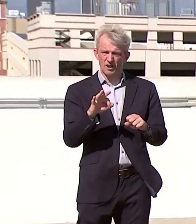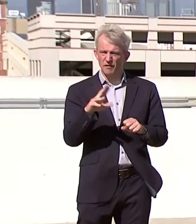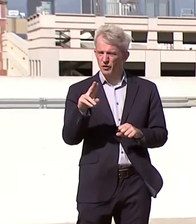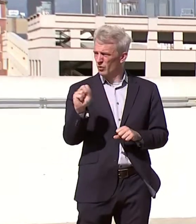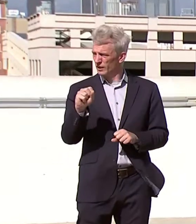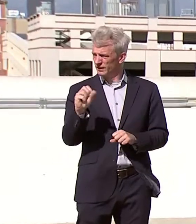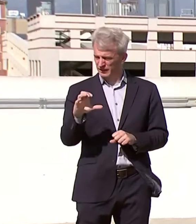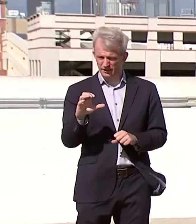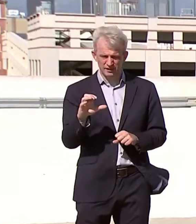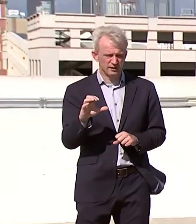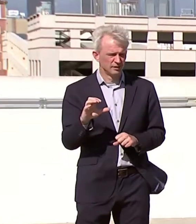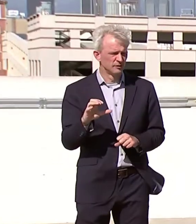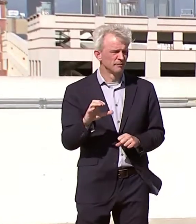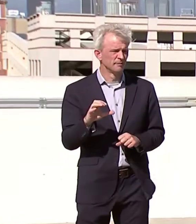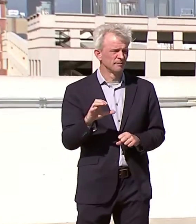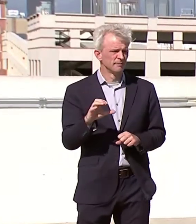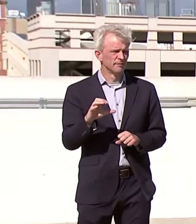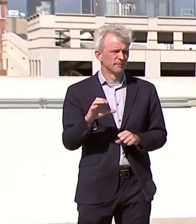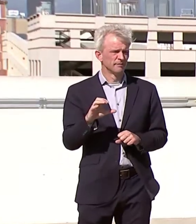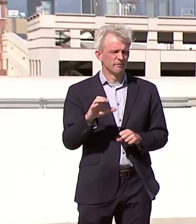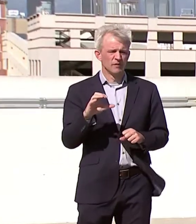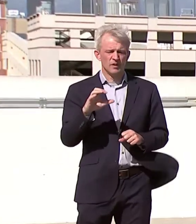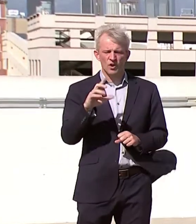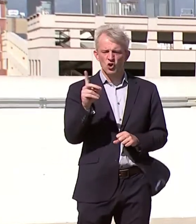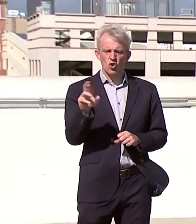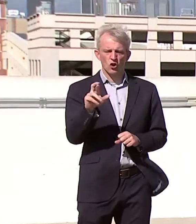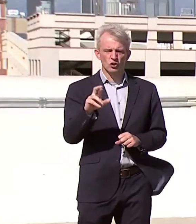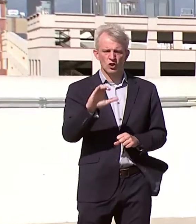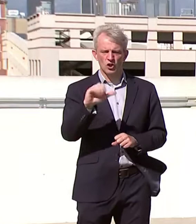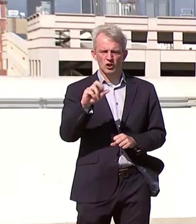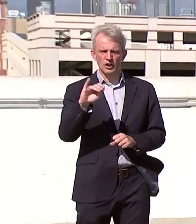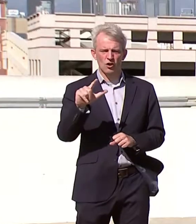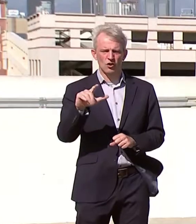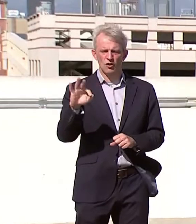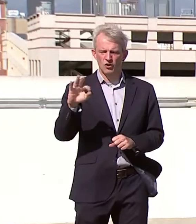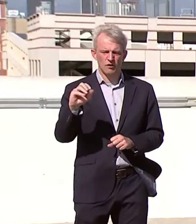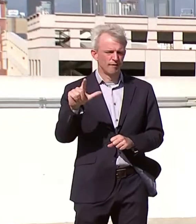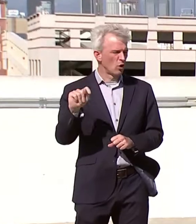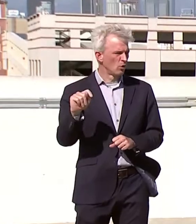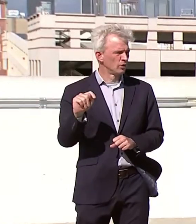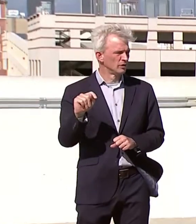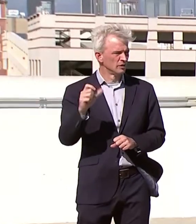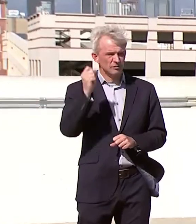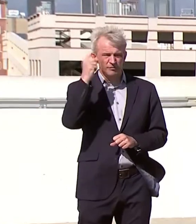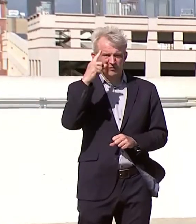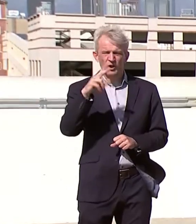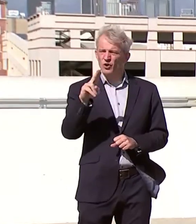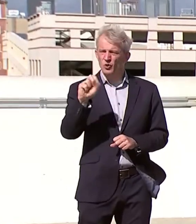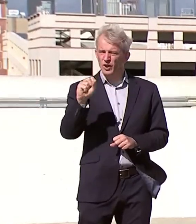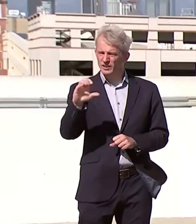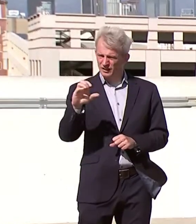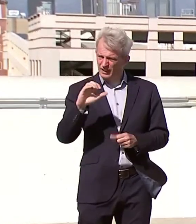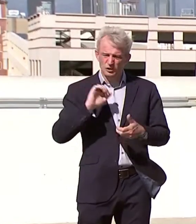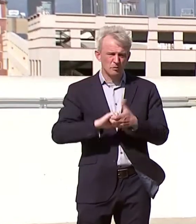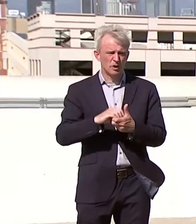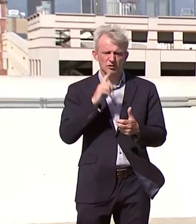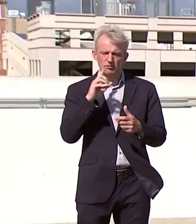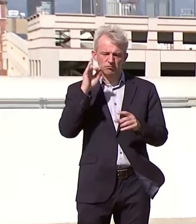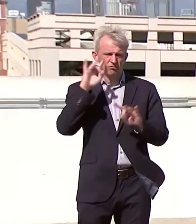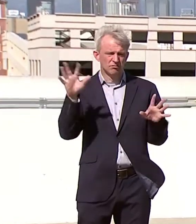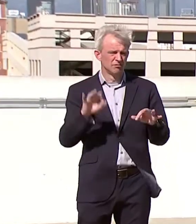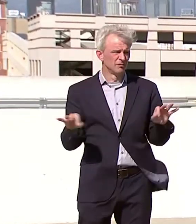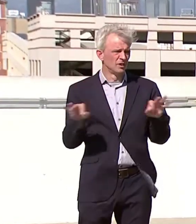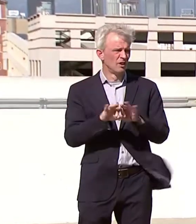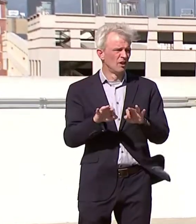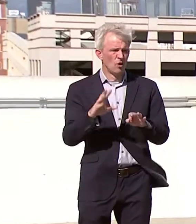campus and the host of this event to come forward, Dr. Carol Folt. USC's partnership has been integral long before we even opened